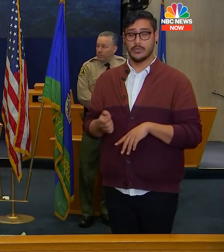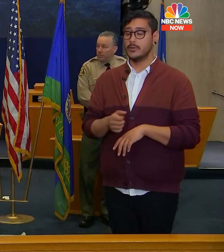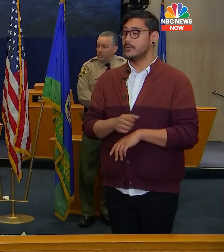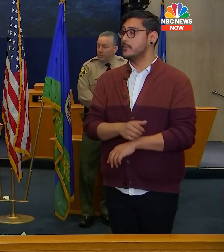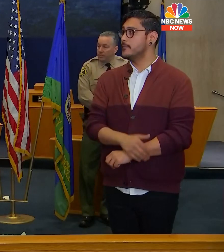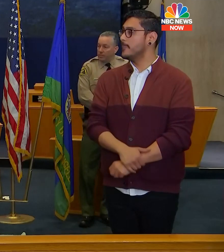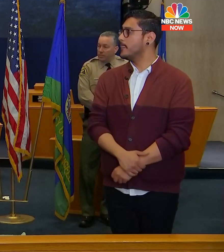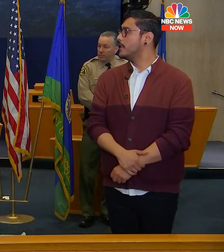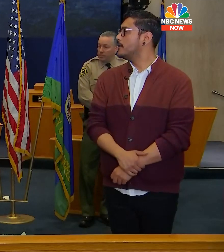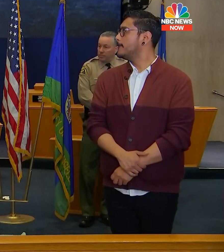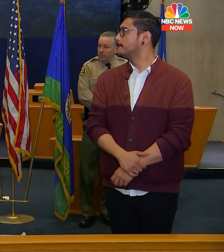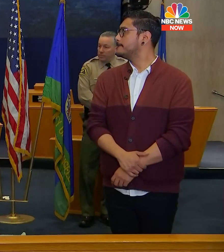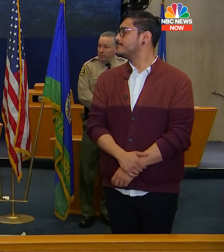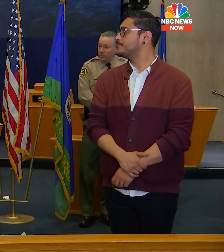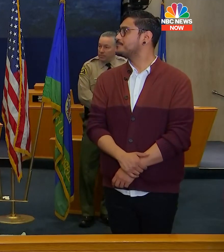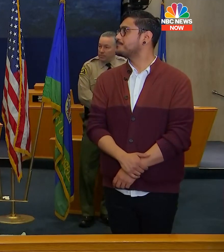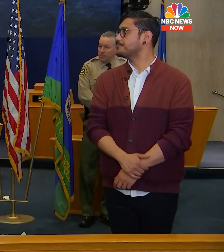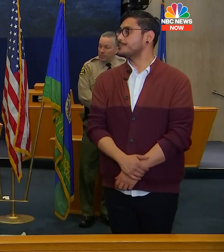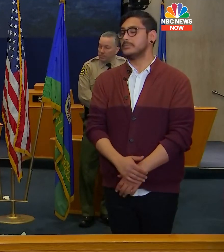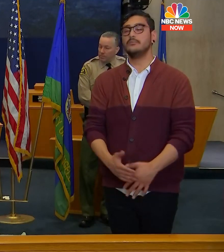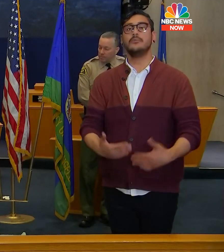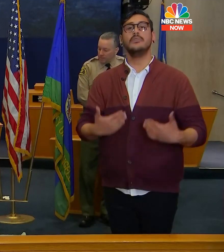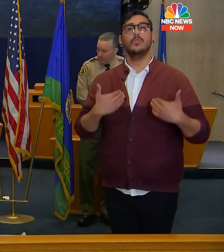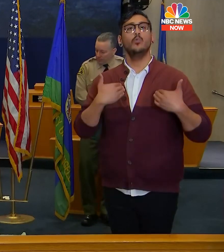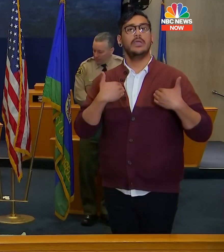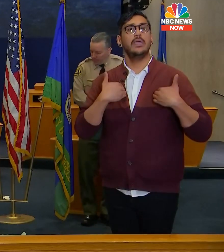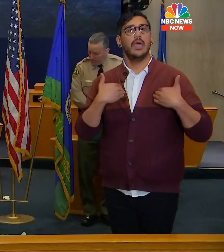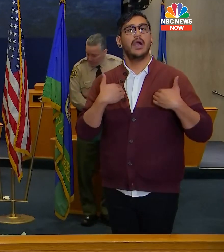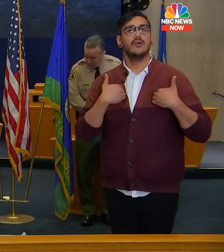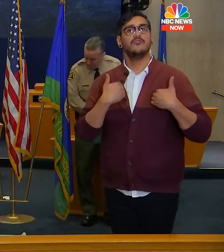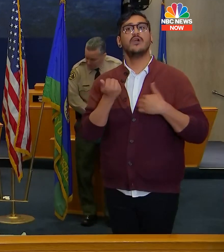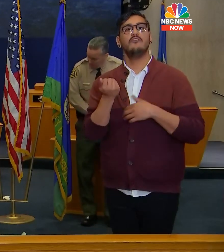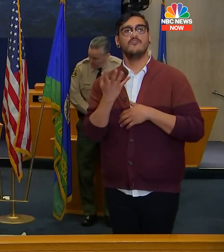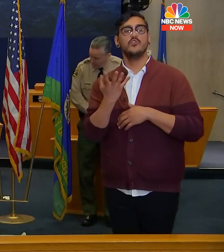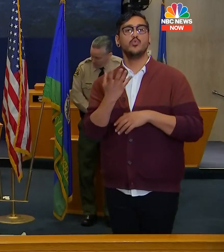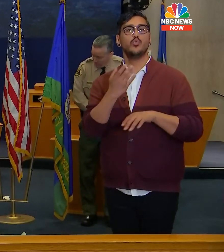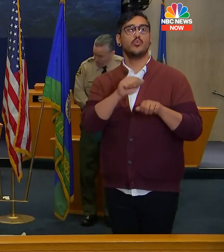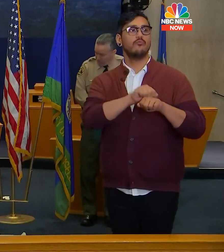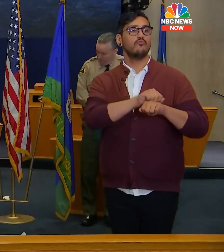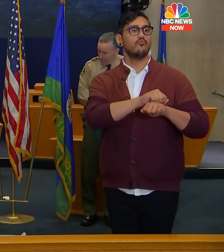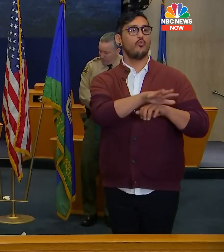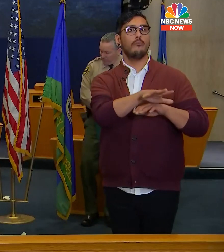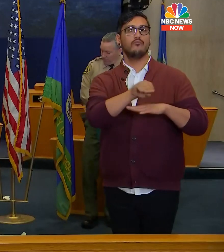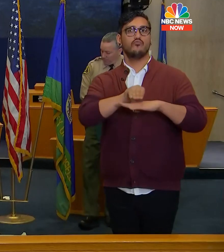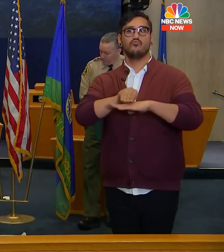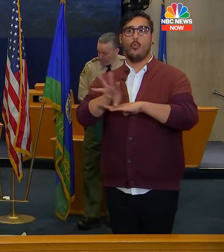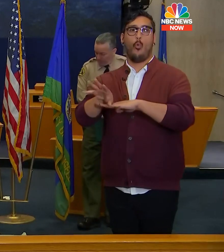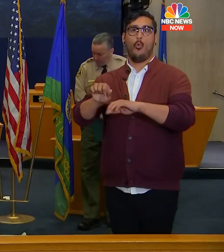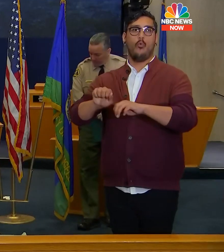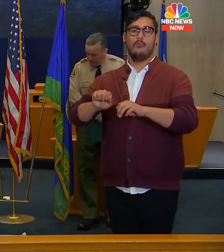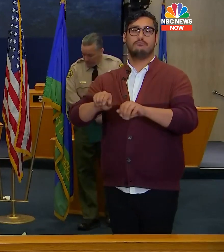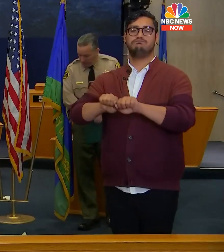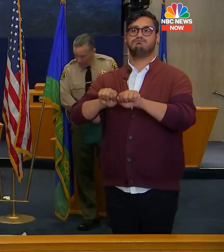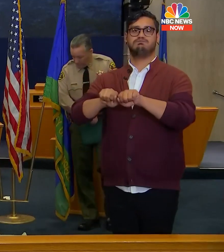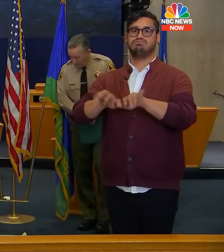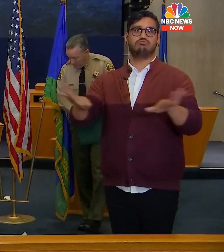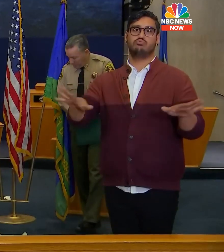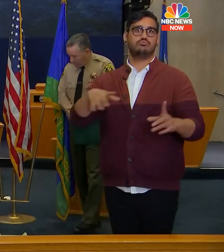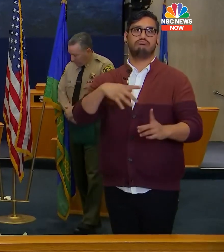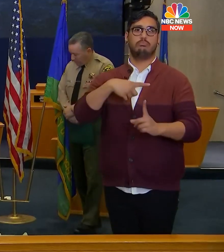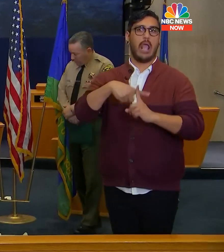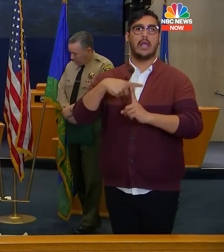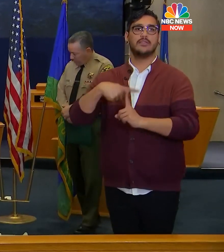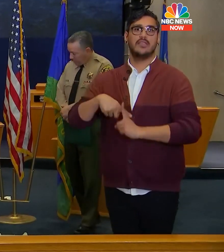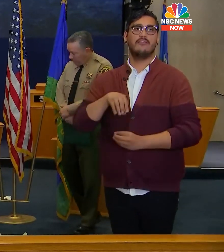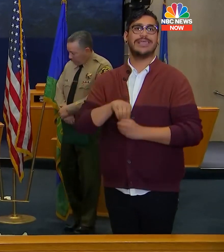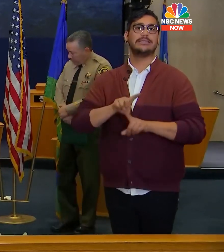question. We have a number of outbreaks in some of our senior facilities that we're investigating right